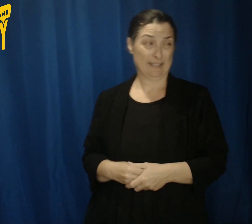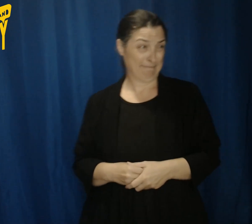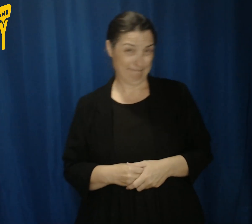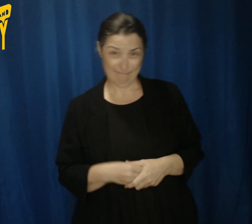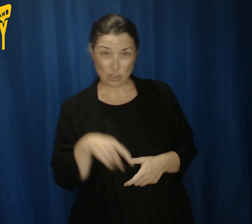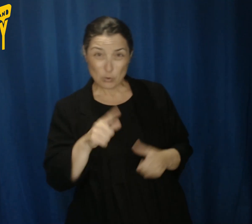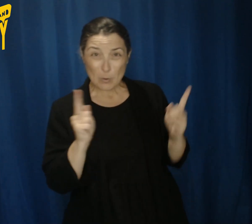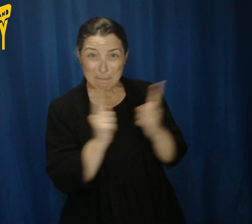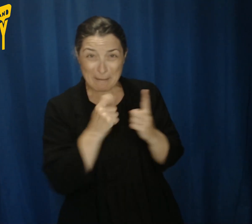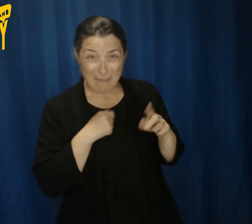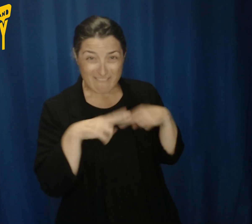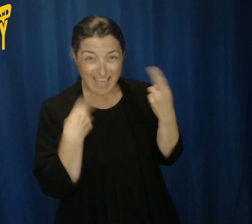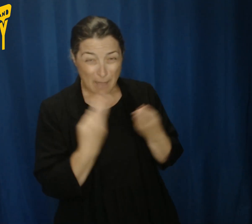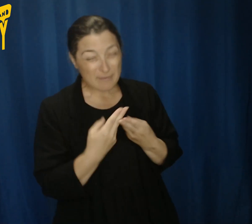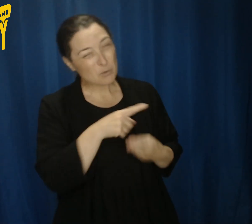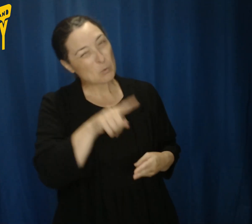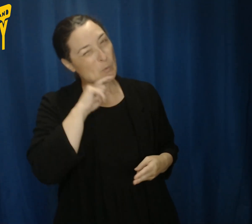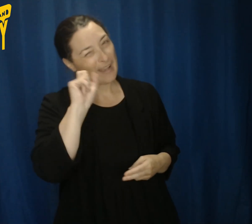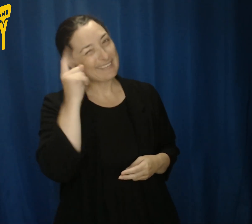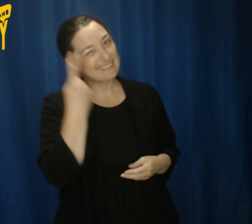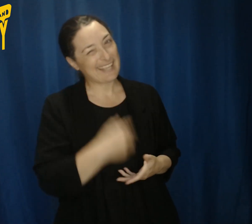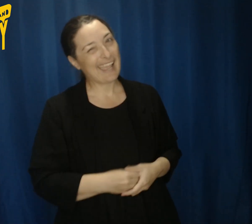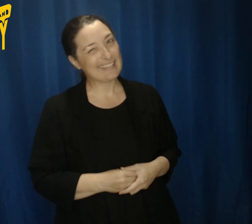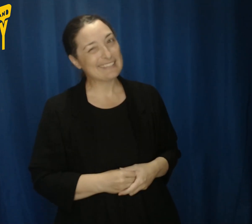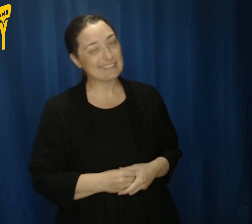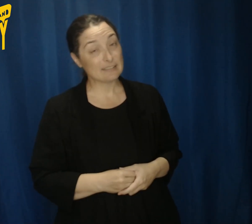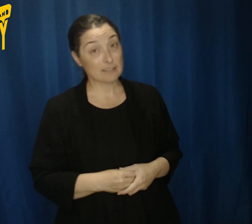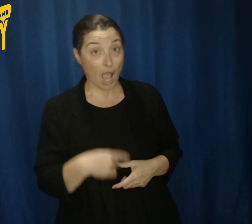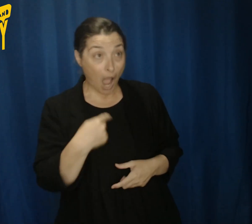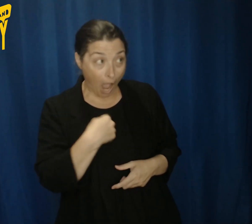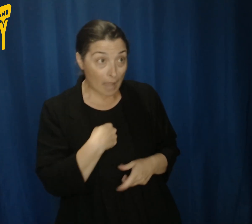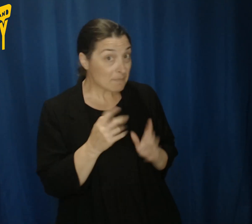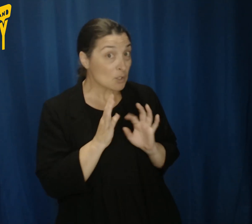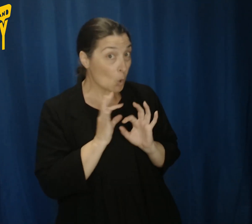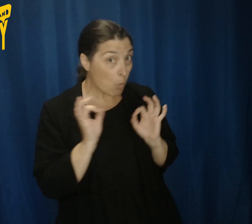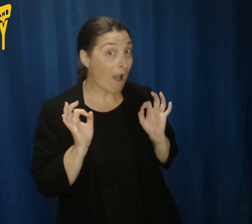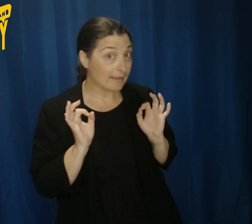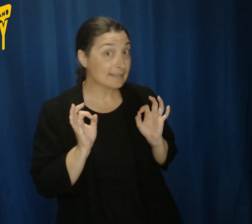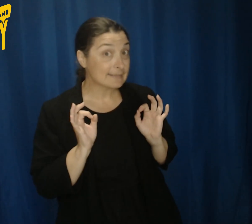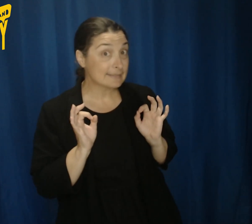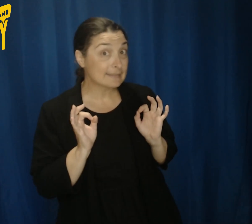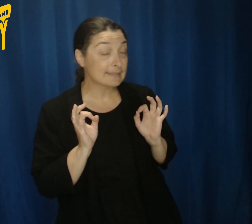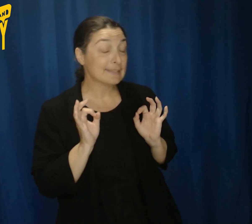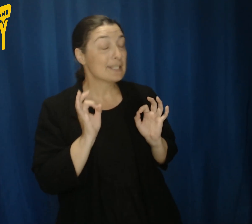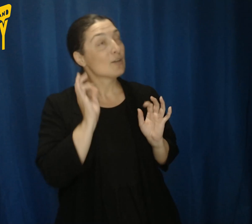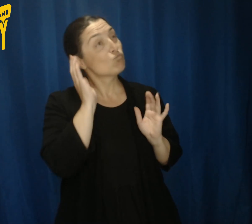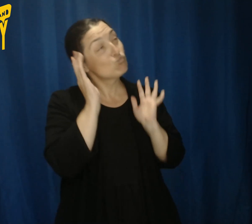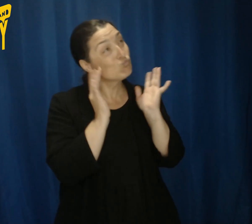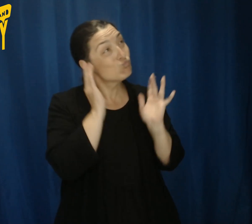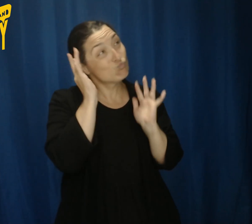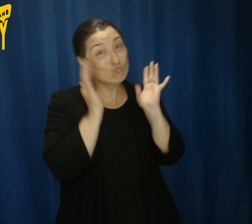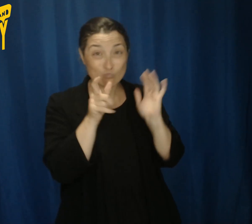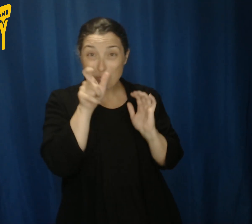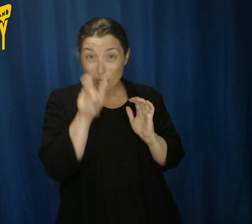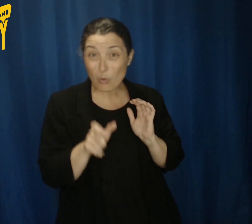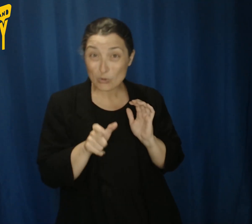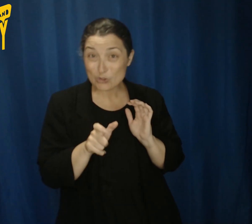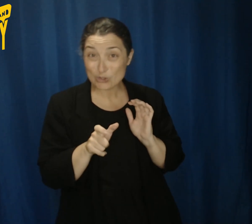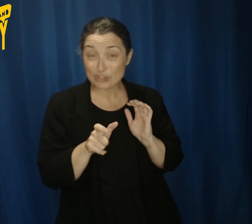you'd understand. Like, I'm actually the quiet, contemplative, thoughtful, reserved member